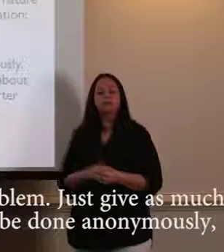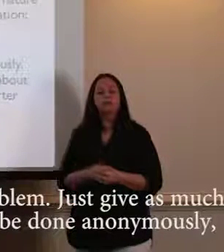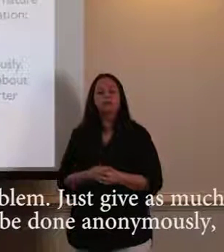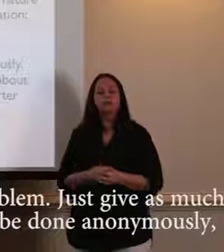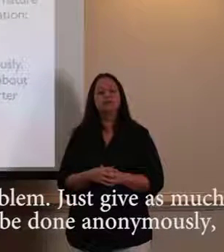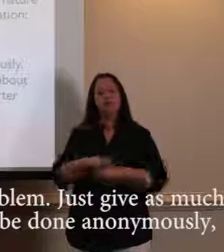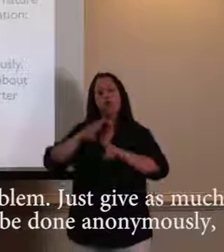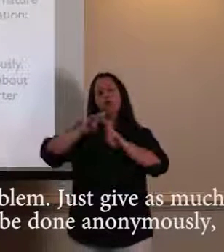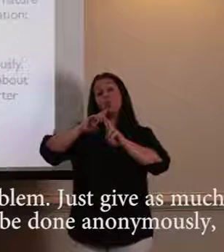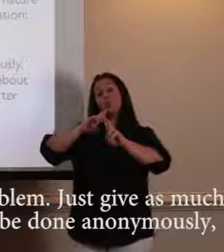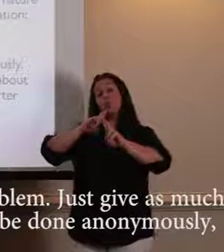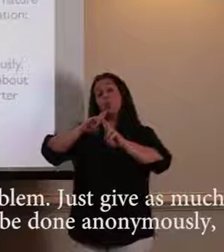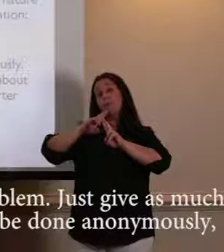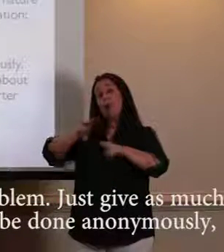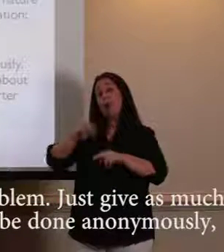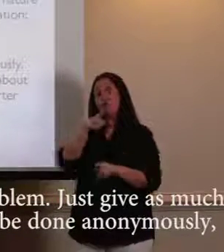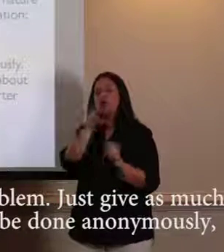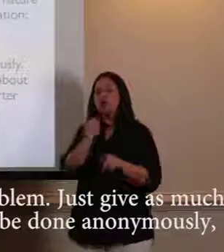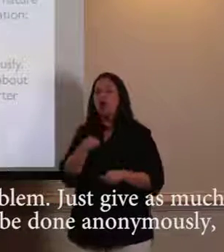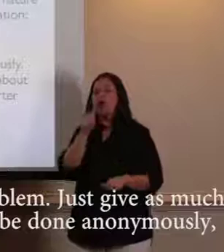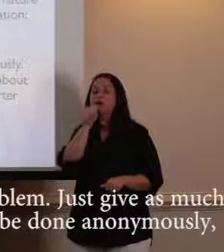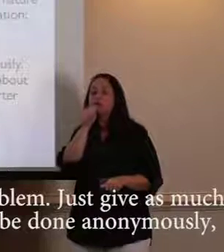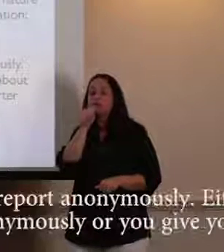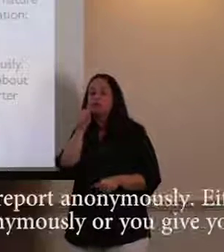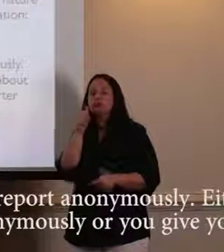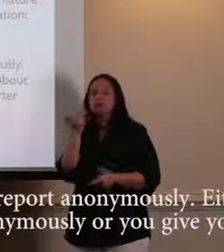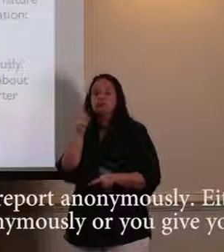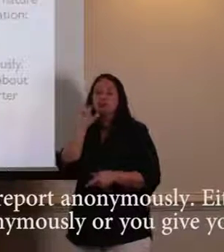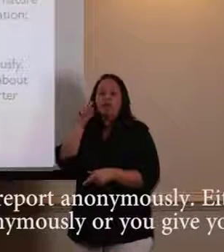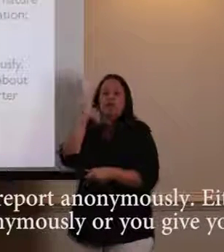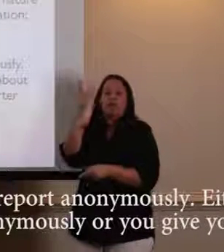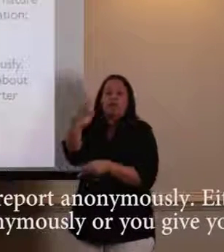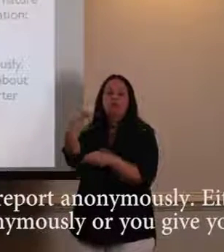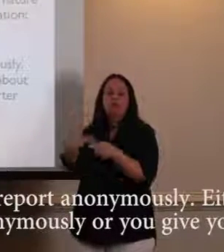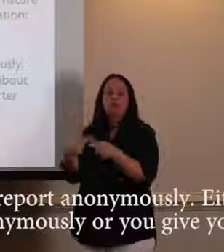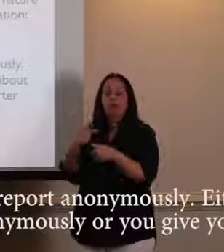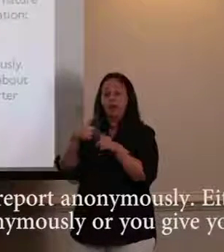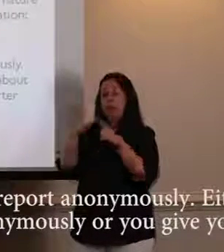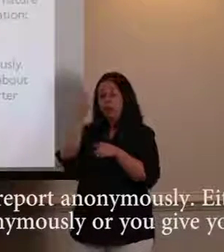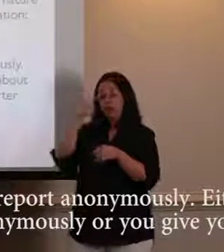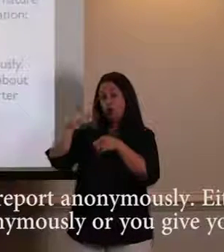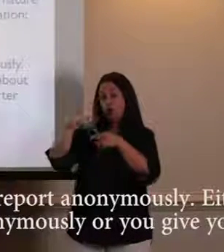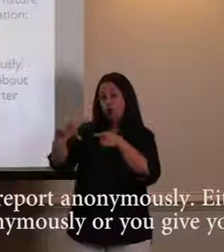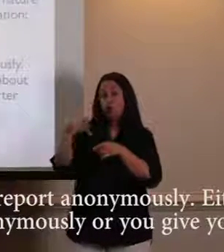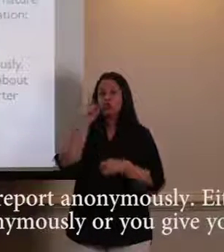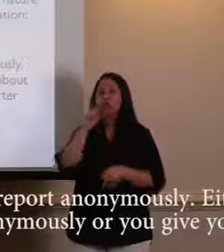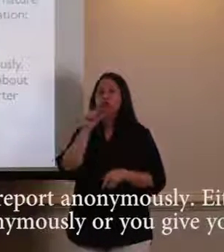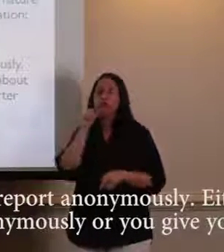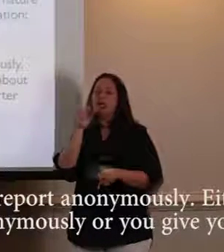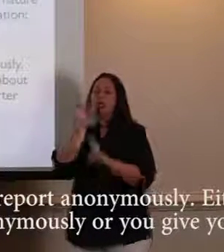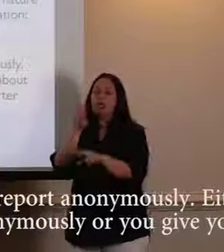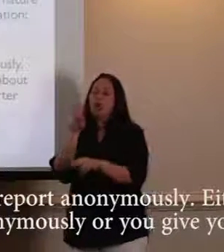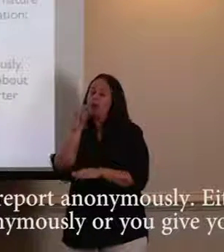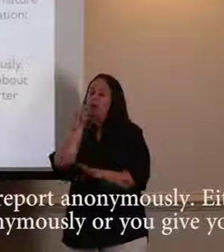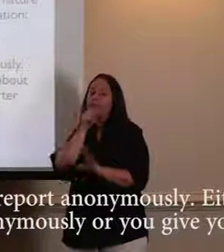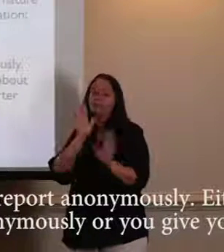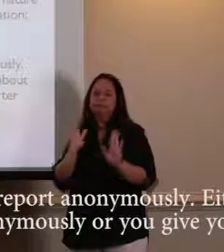Reporting can also be done anonymously, but professionals should not report anonymously.